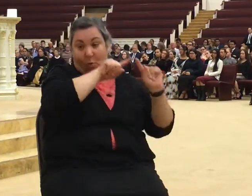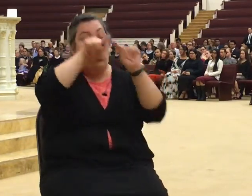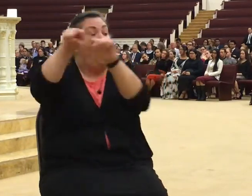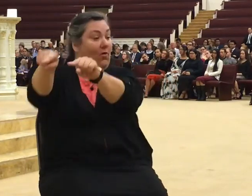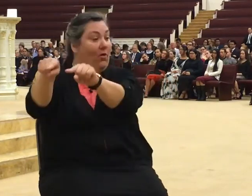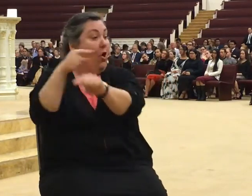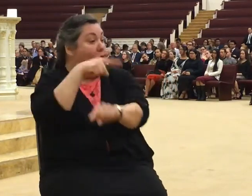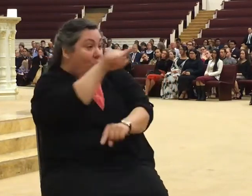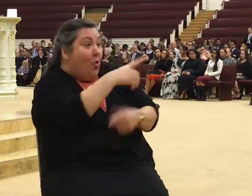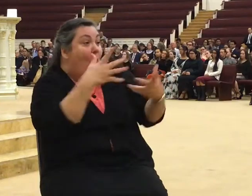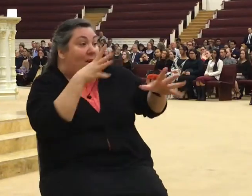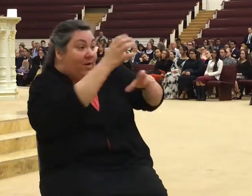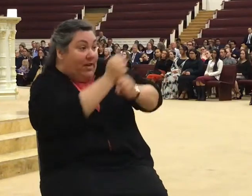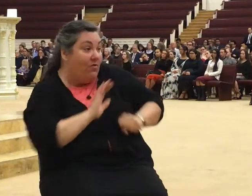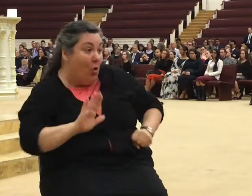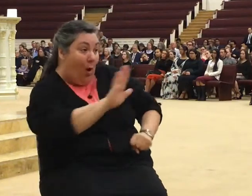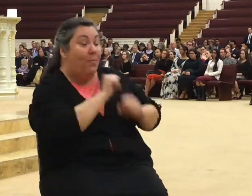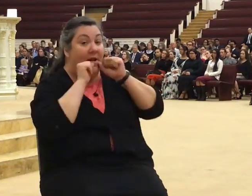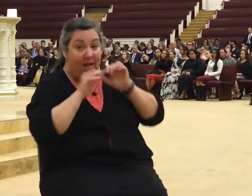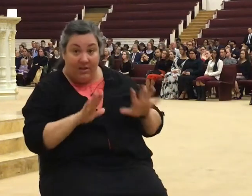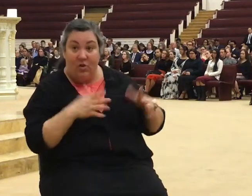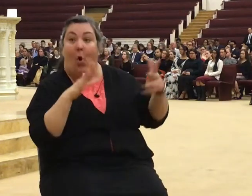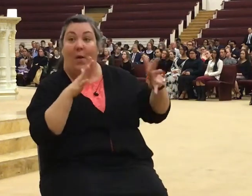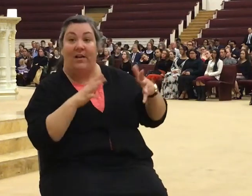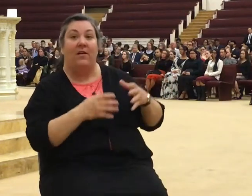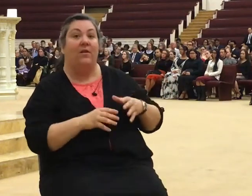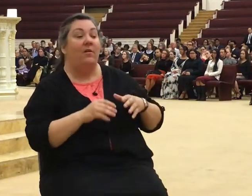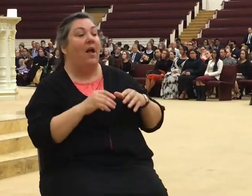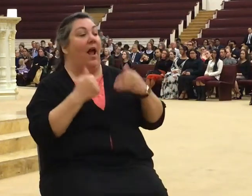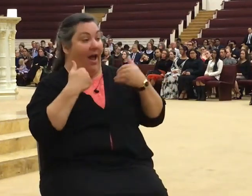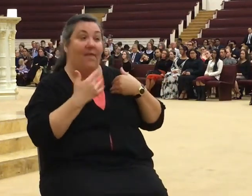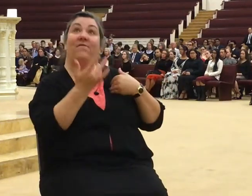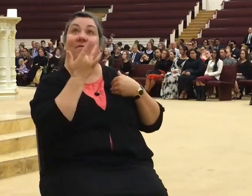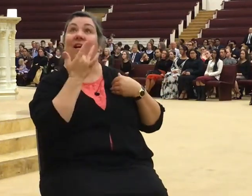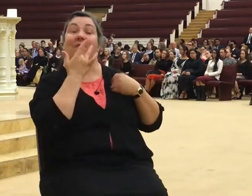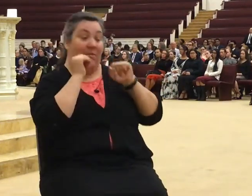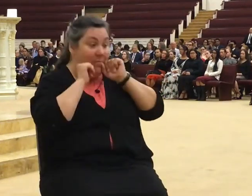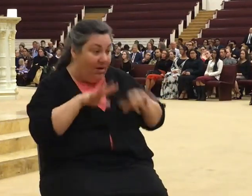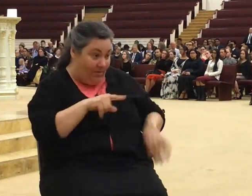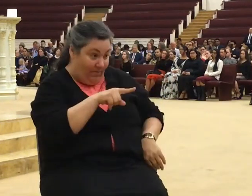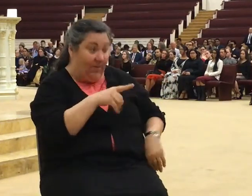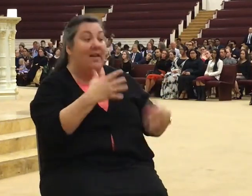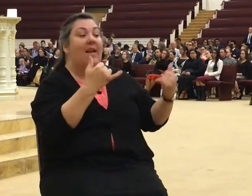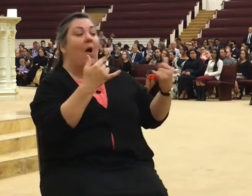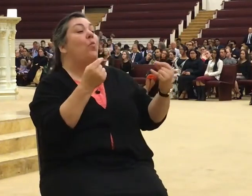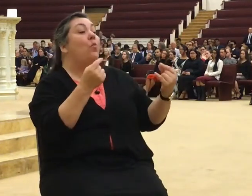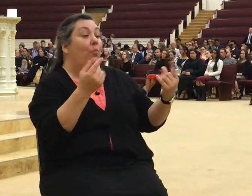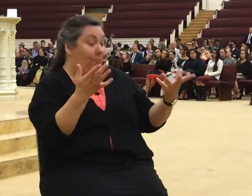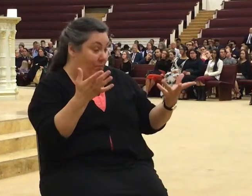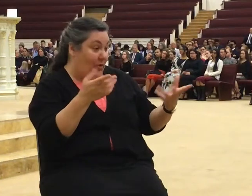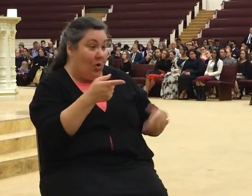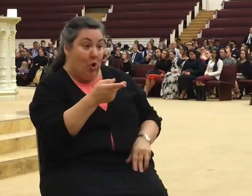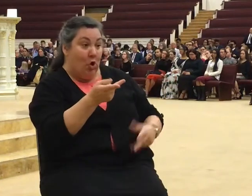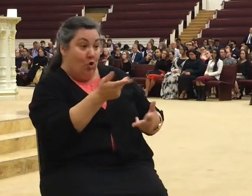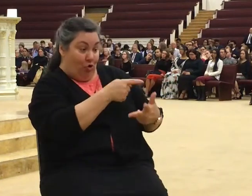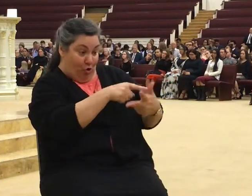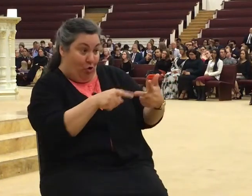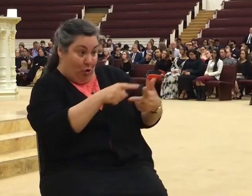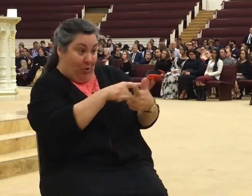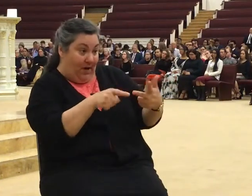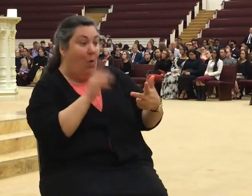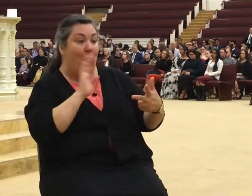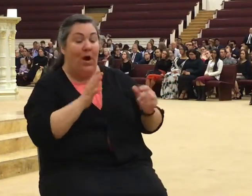already achieved your blessing. You've already stepped into favor. And here's what's going to happen. You're going to